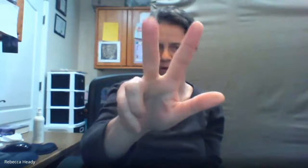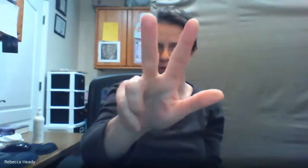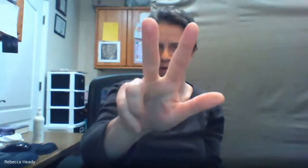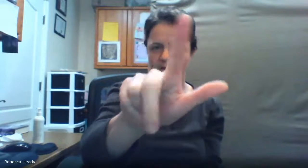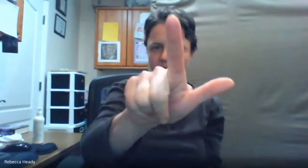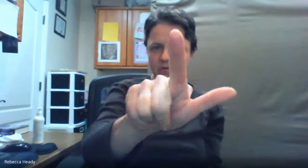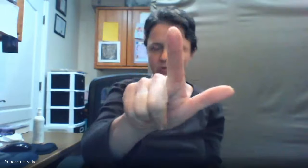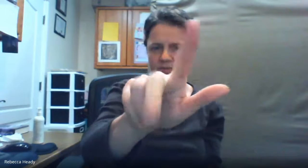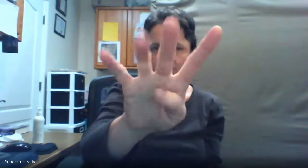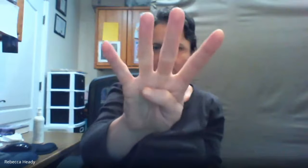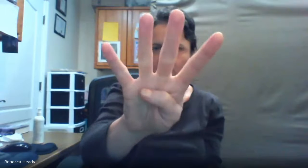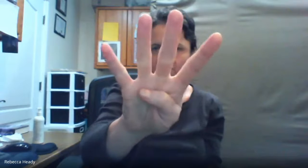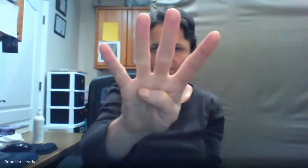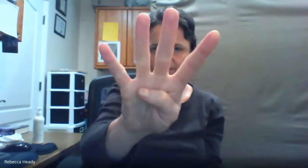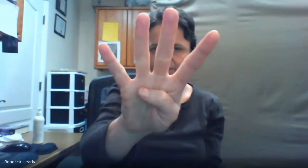23, 24.